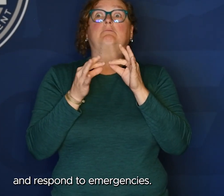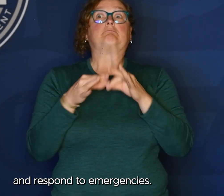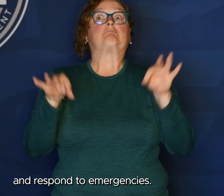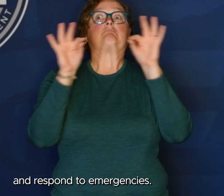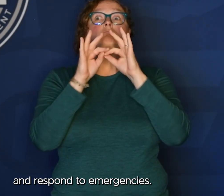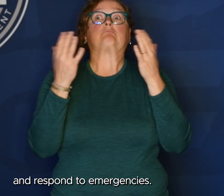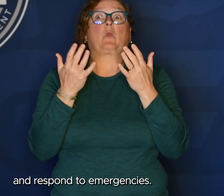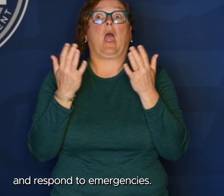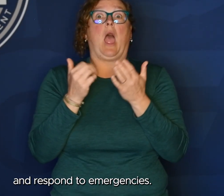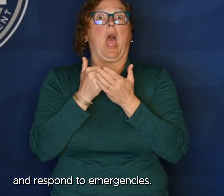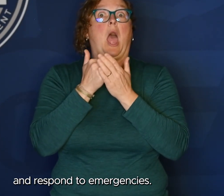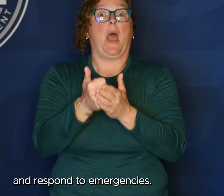emergencies.